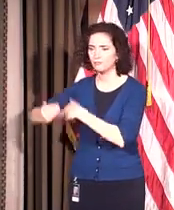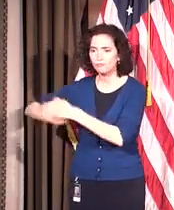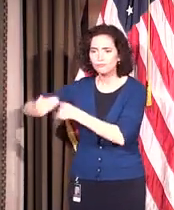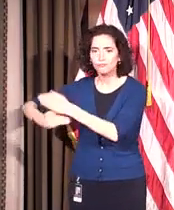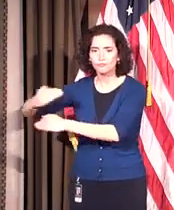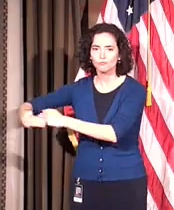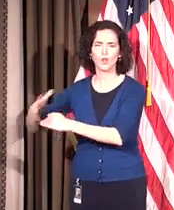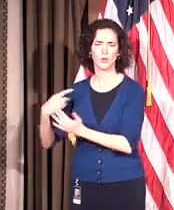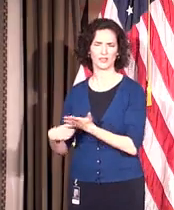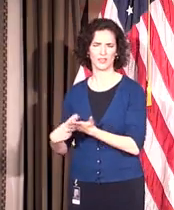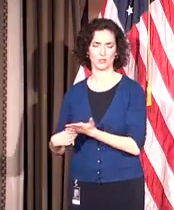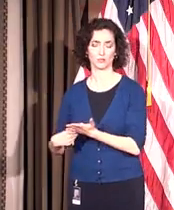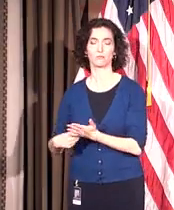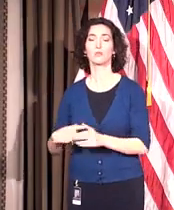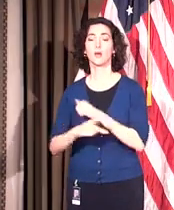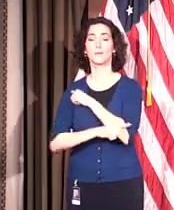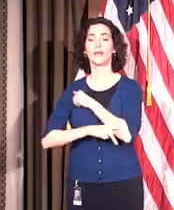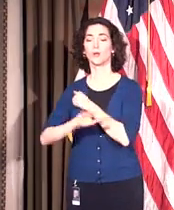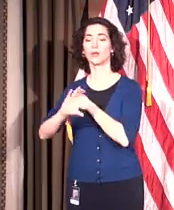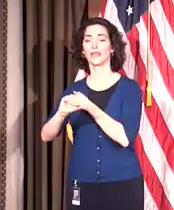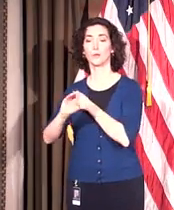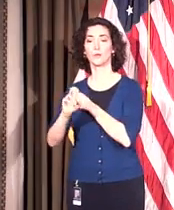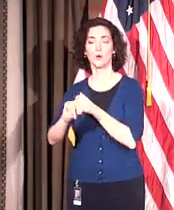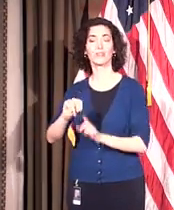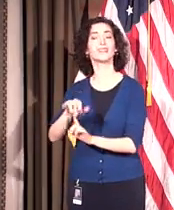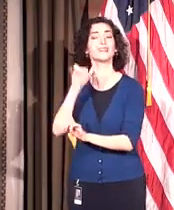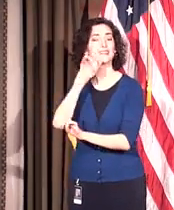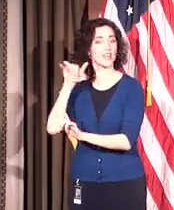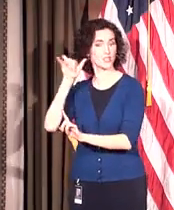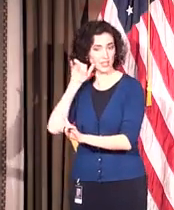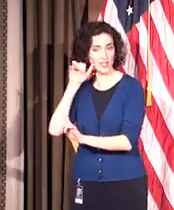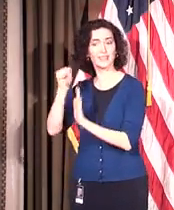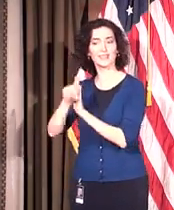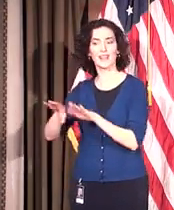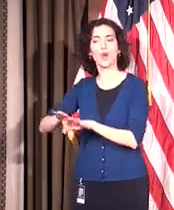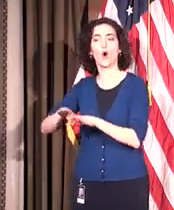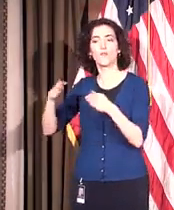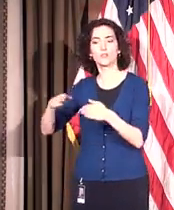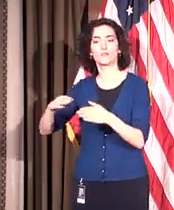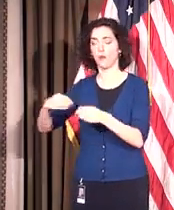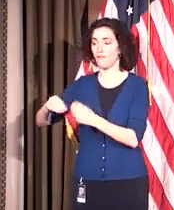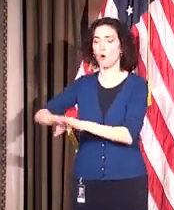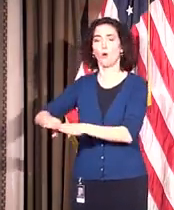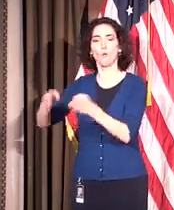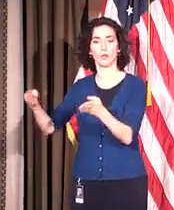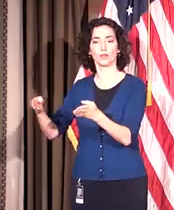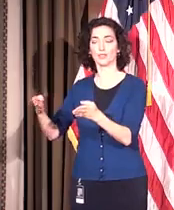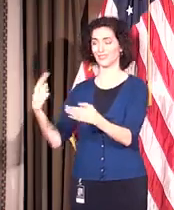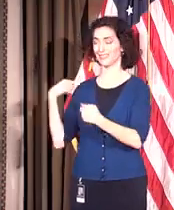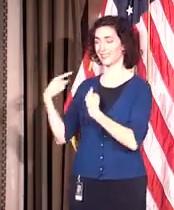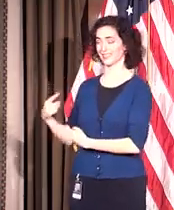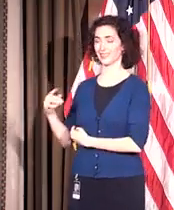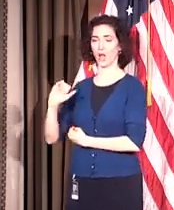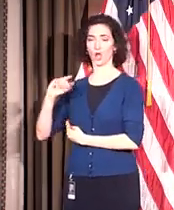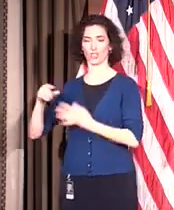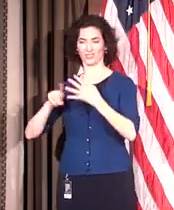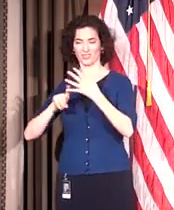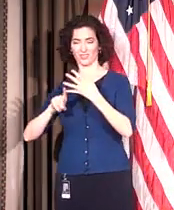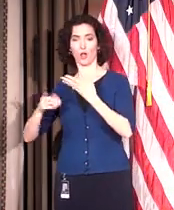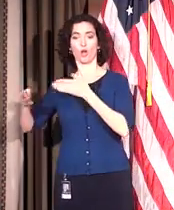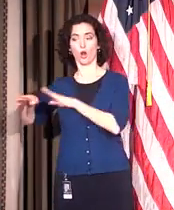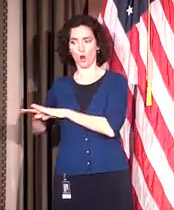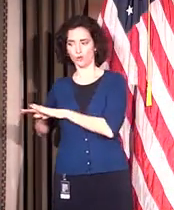State offices in Cameron Parish reopened yesterday for the first time since late August. And so that means